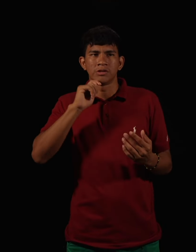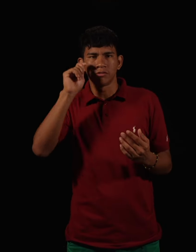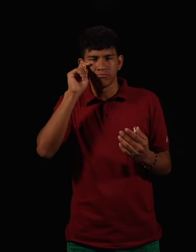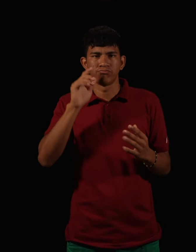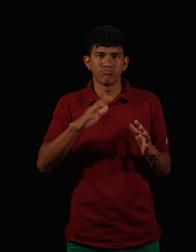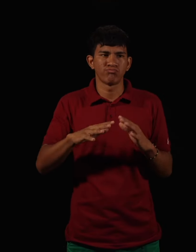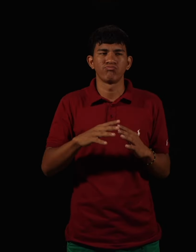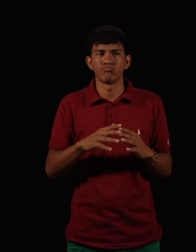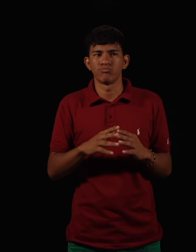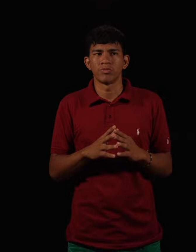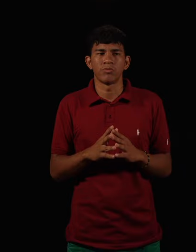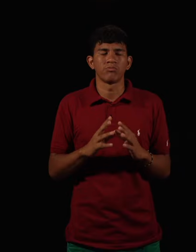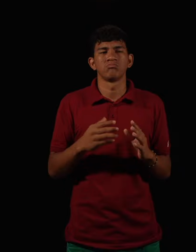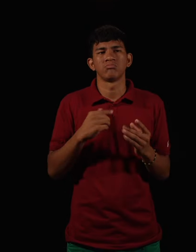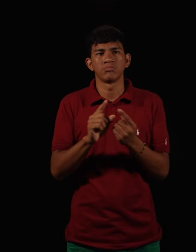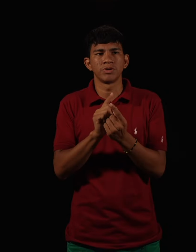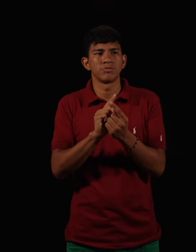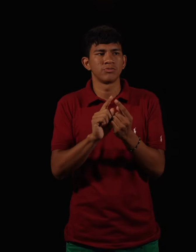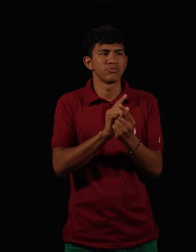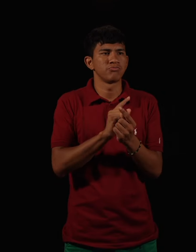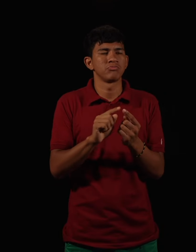before. Some kids, some adults, and some teens.